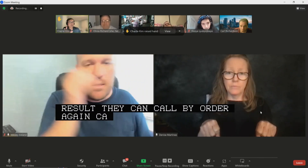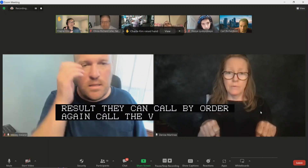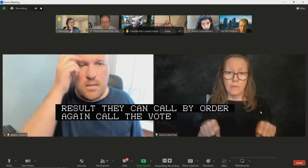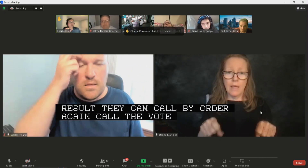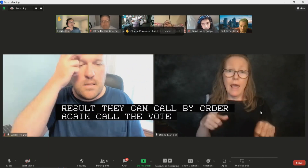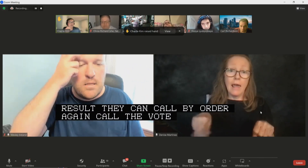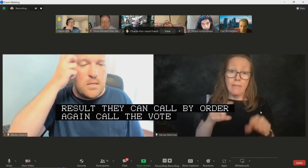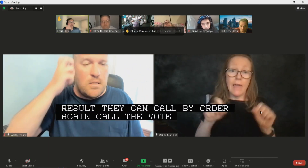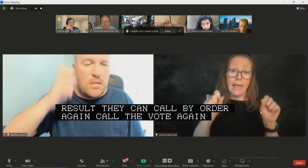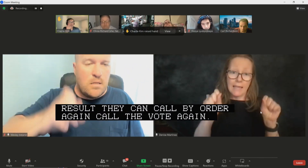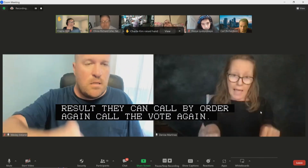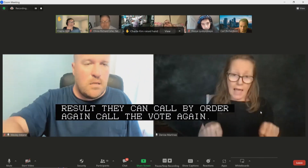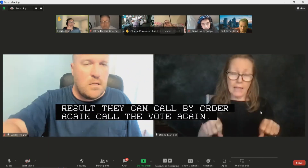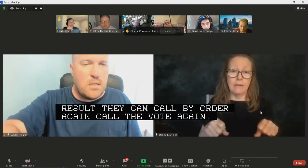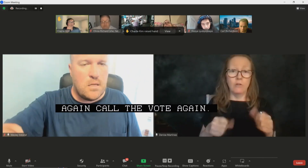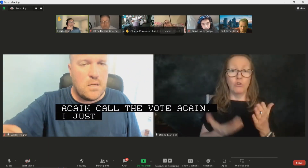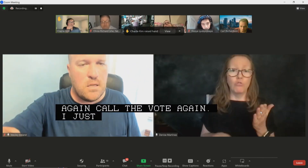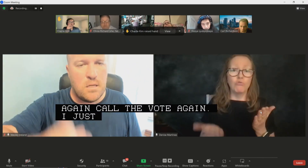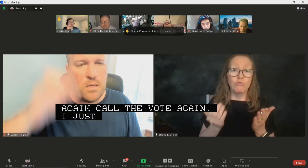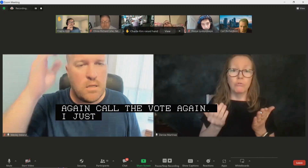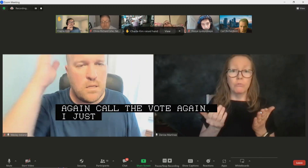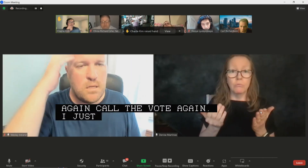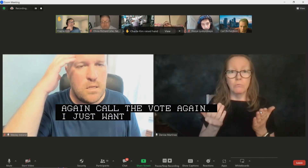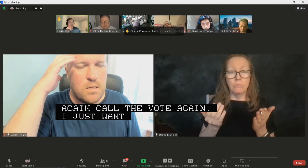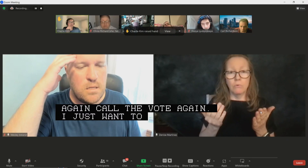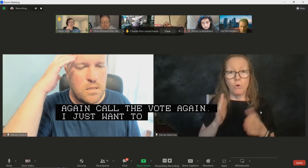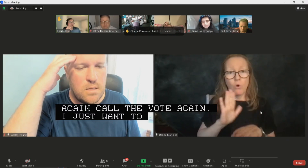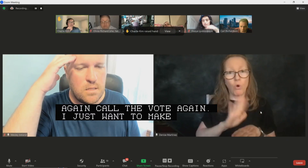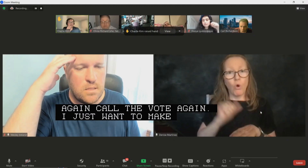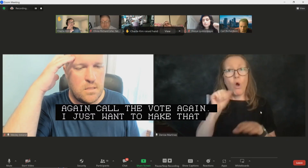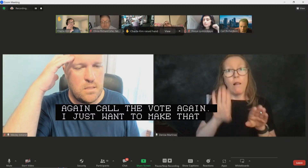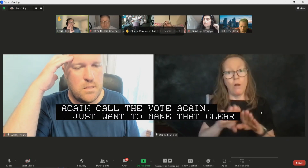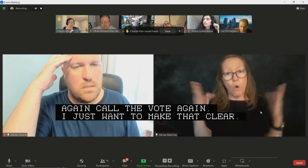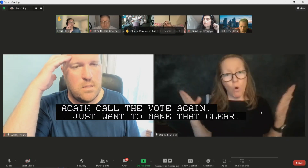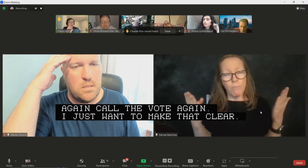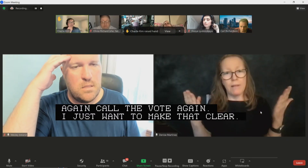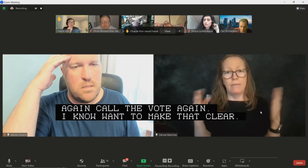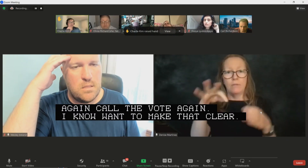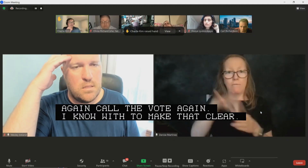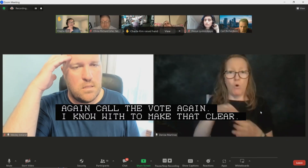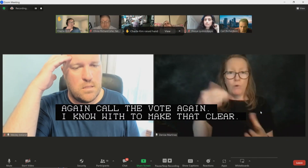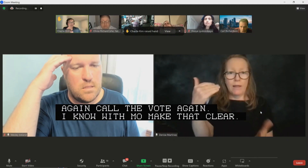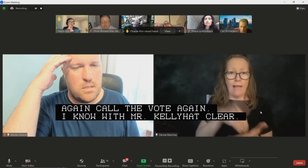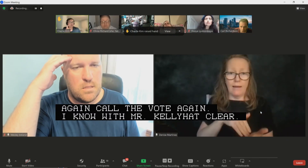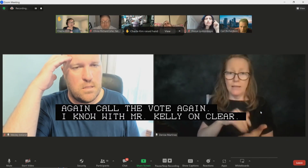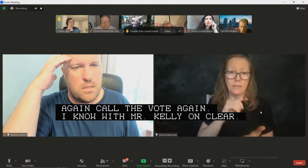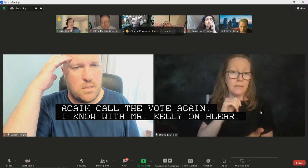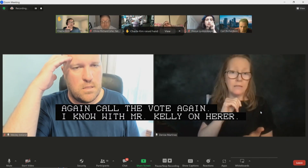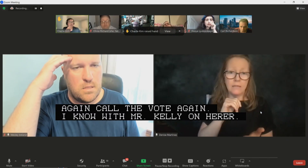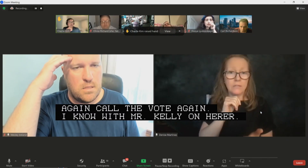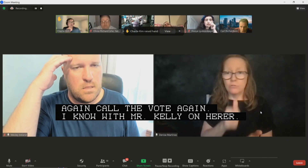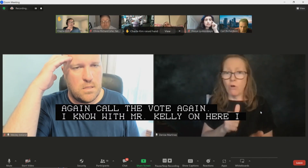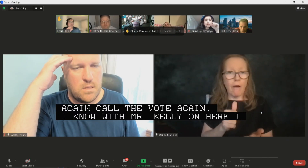have Mr. Kelly on here, that I believe that this isn't a binary thing. This